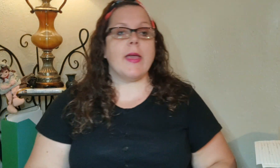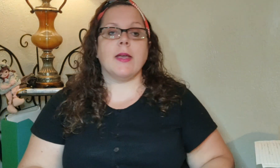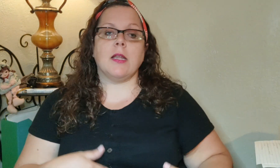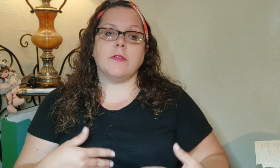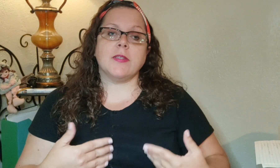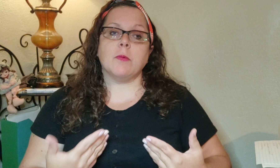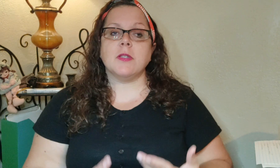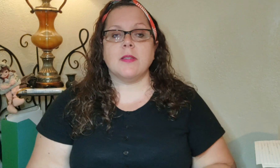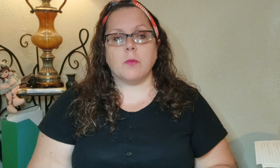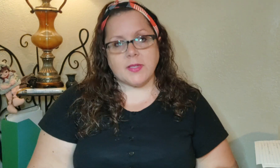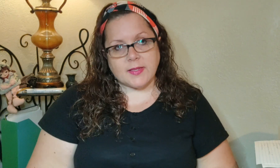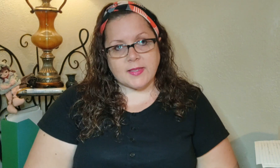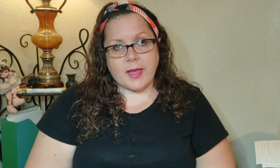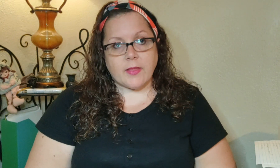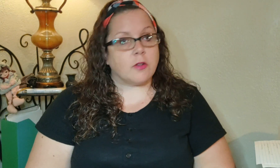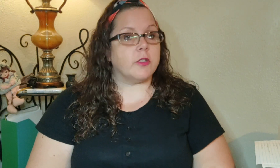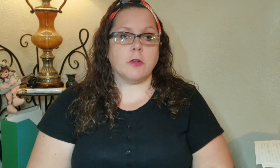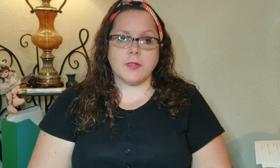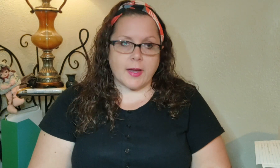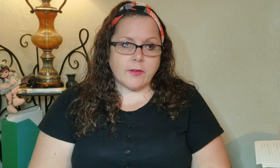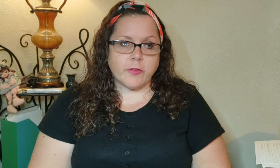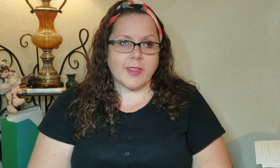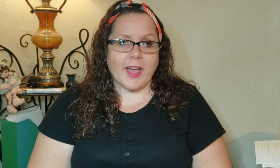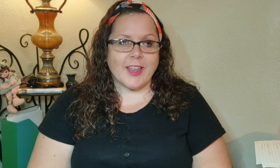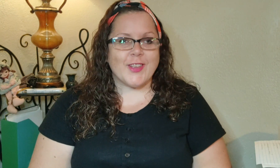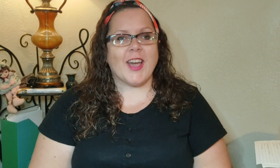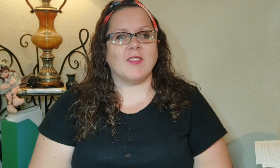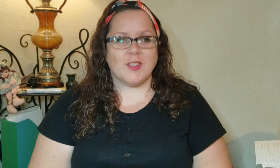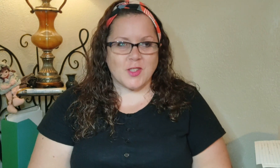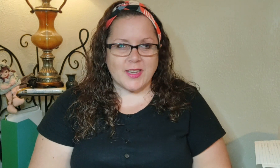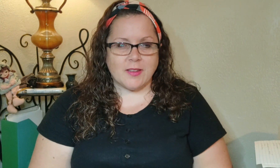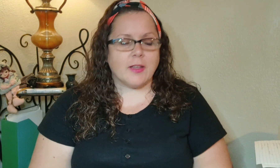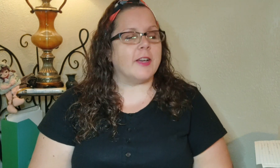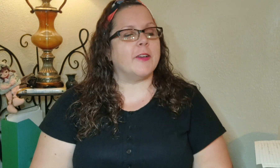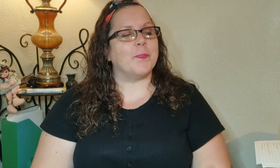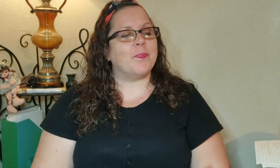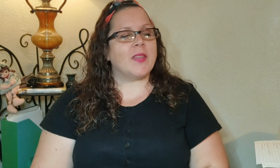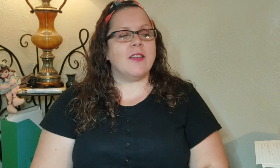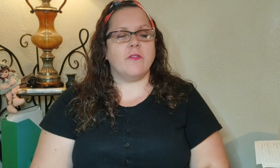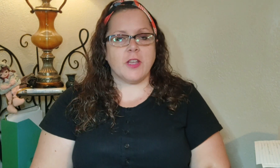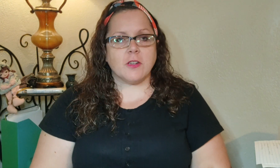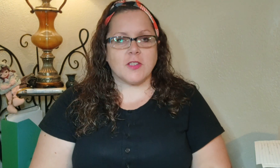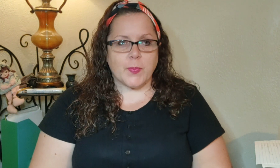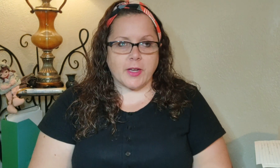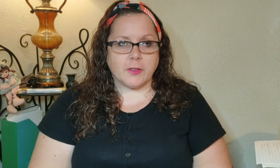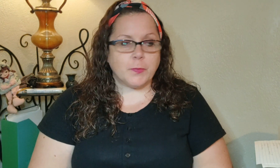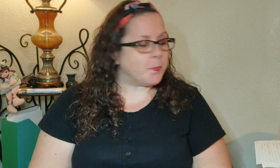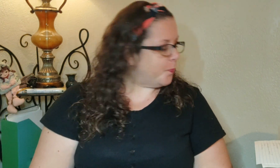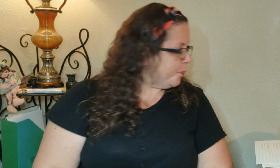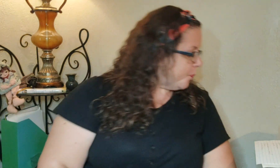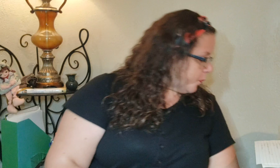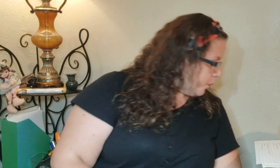And if someone was to say there's no sign for that, you have to finger spell.